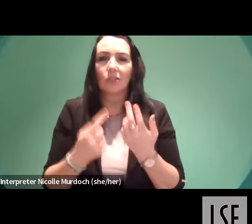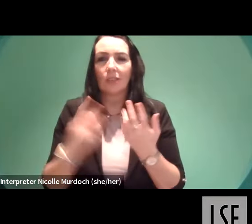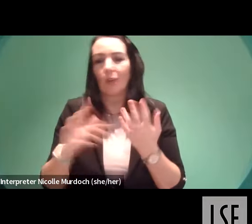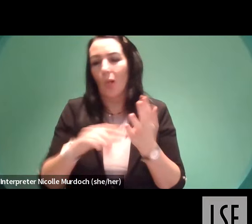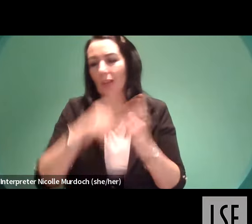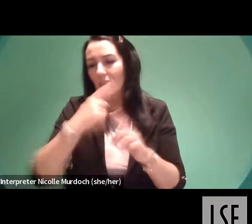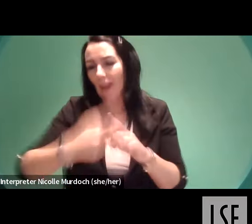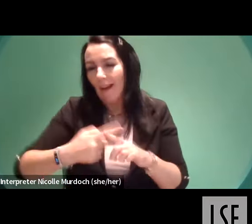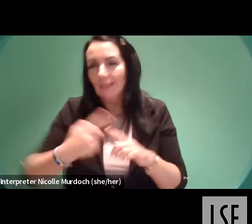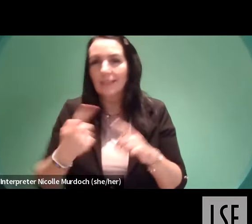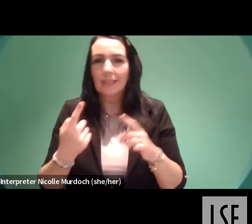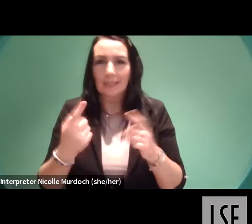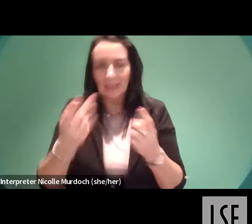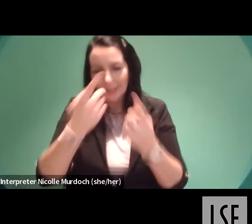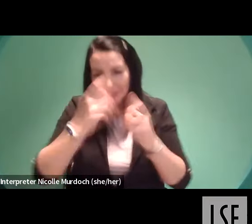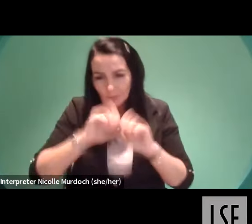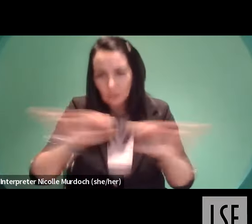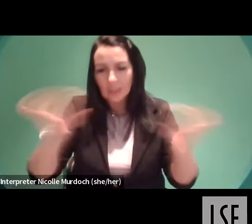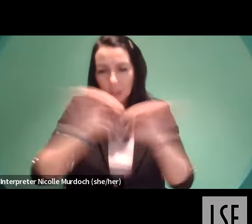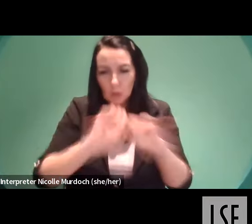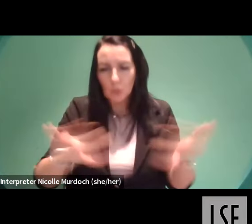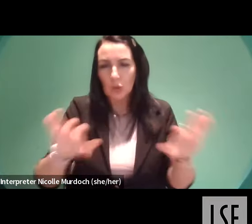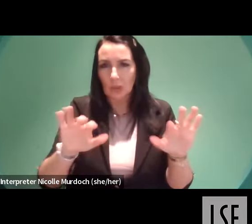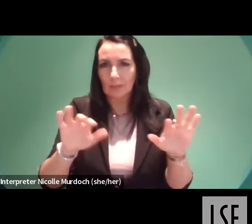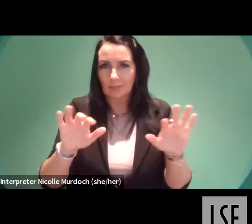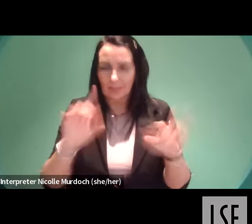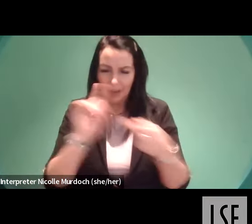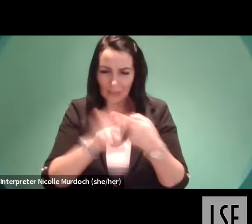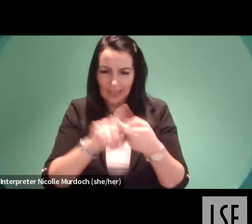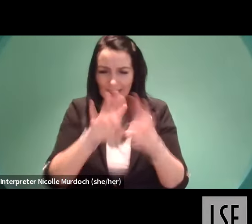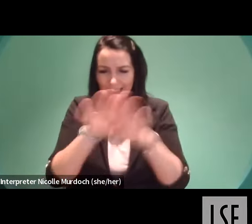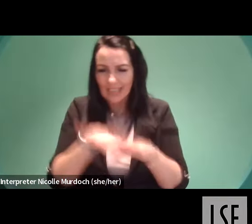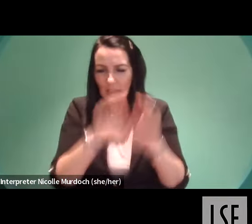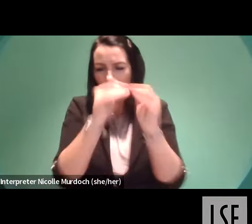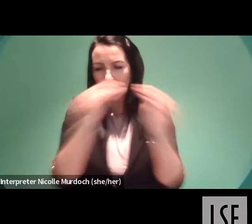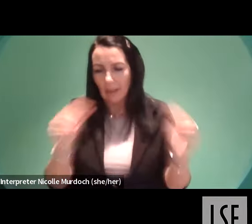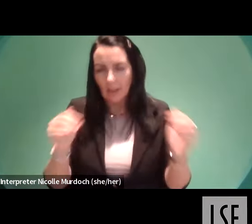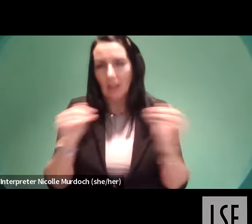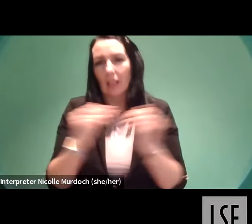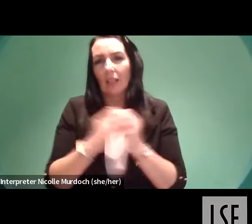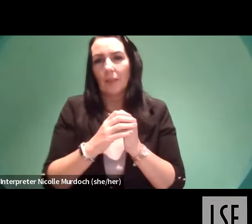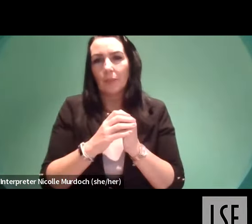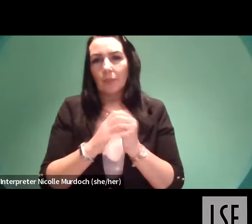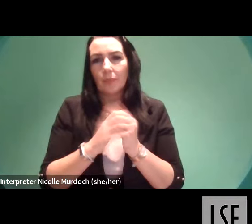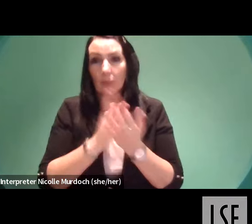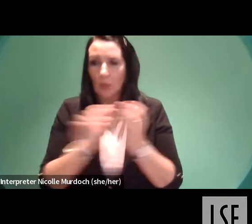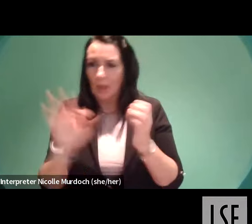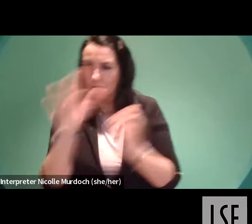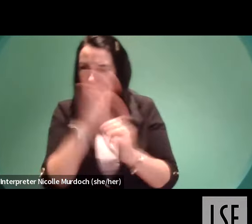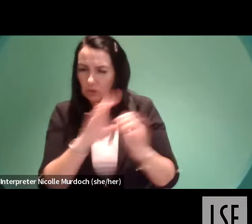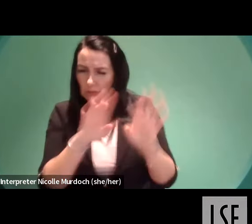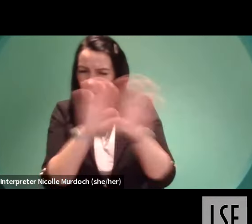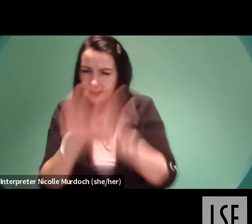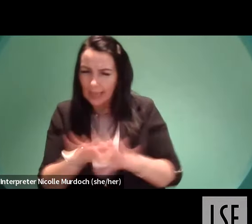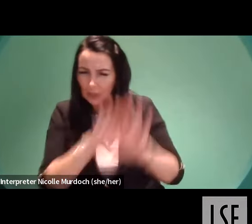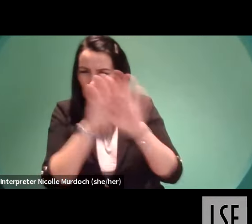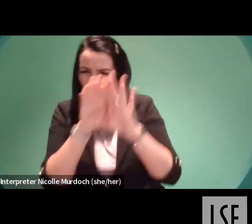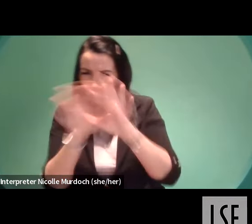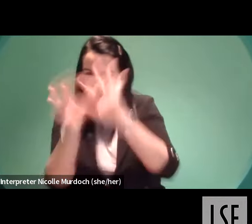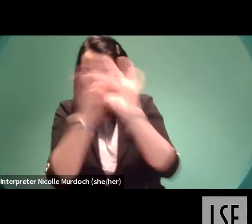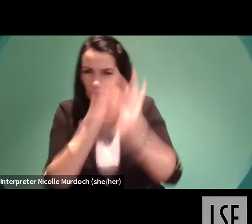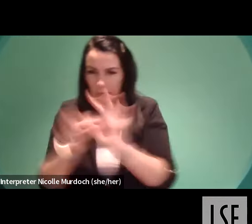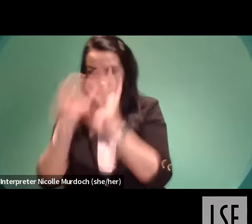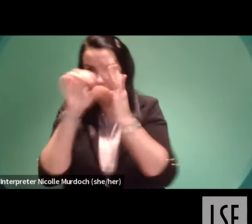do redistribution are set at a national level. So that regional national interplay is